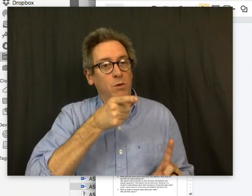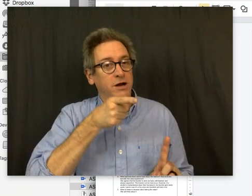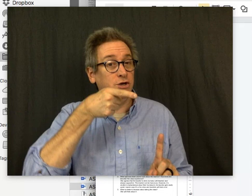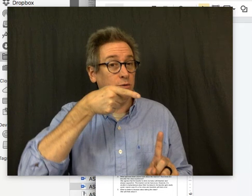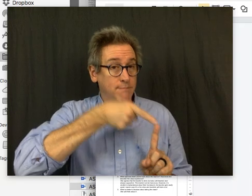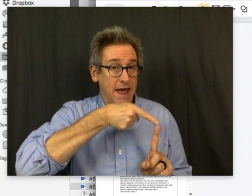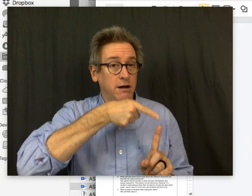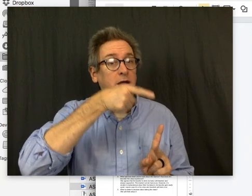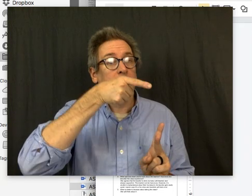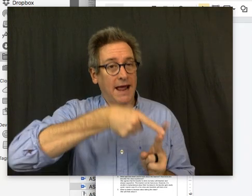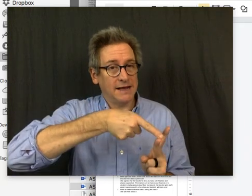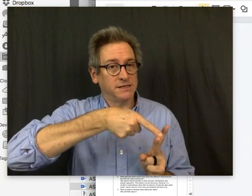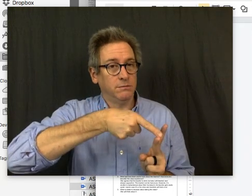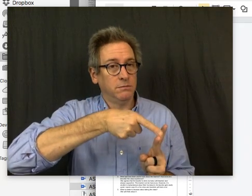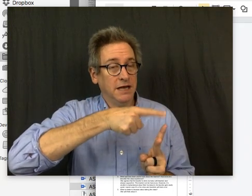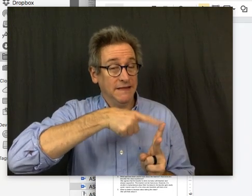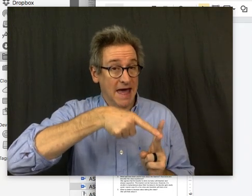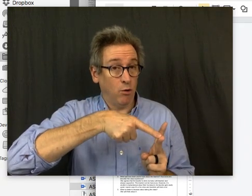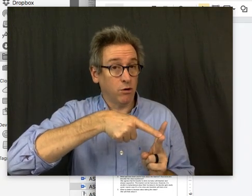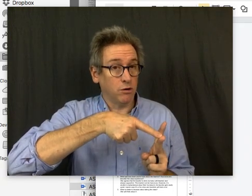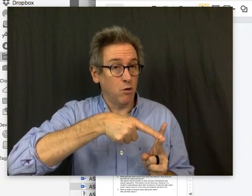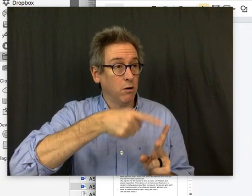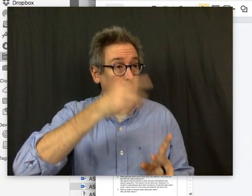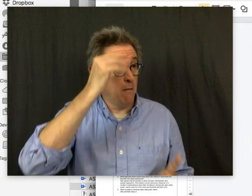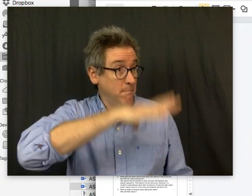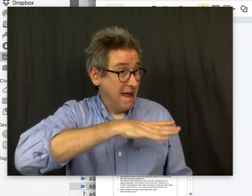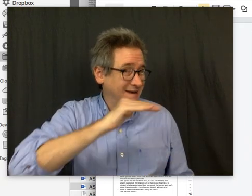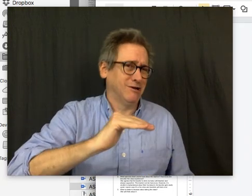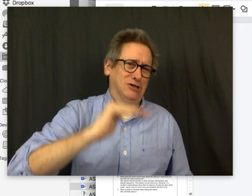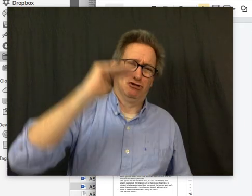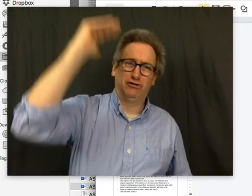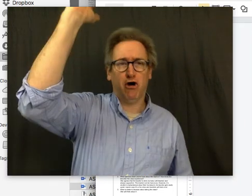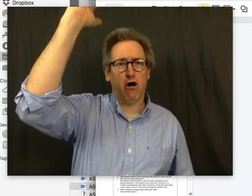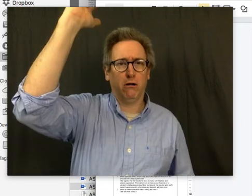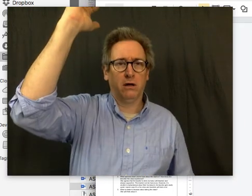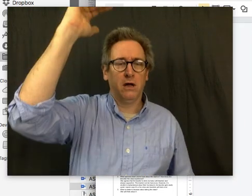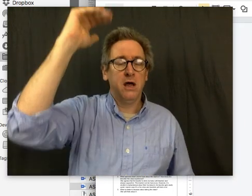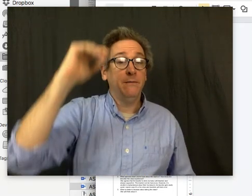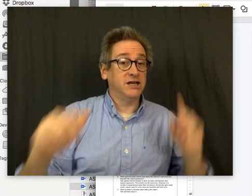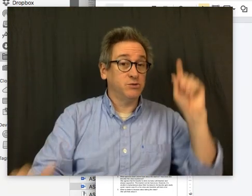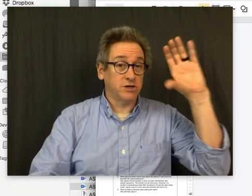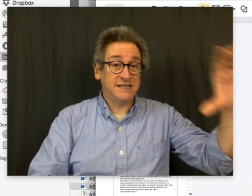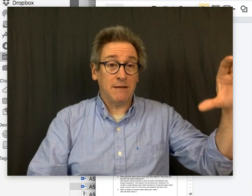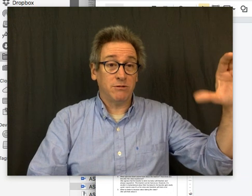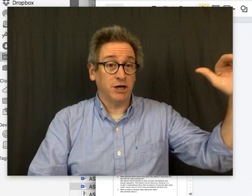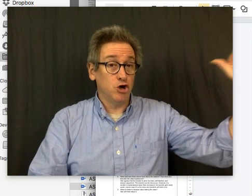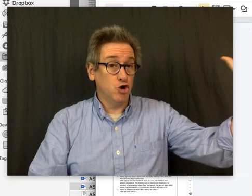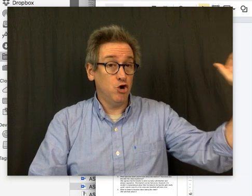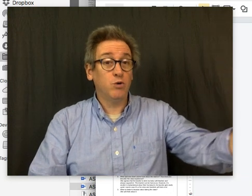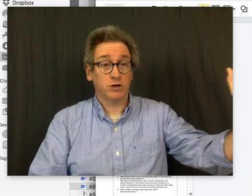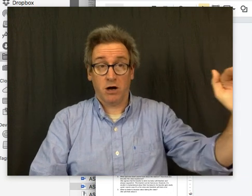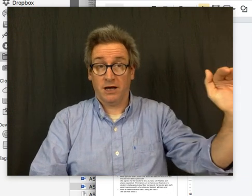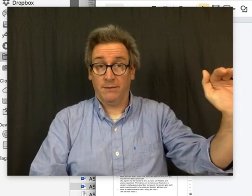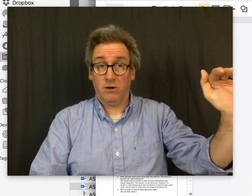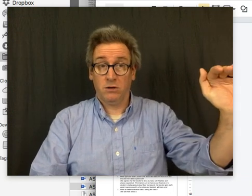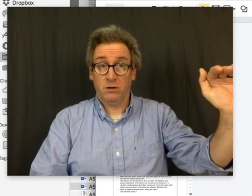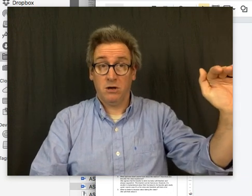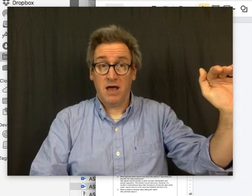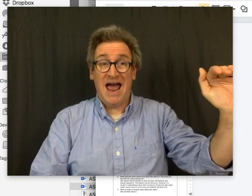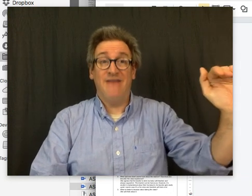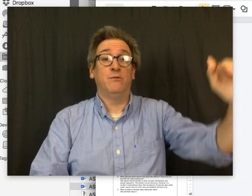we want to do man handsome in that order, or man tall, because we're establishing who we're talking